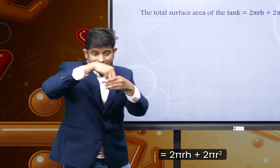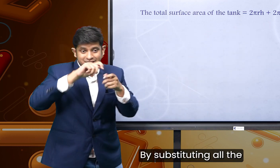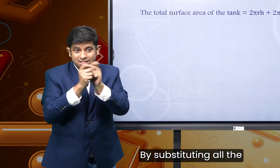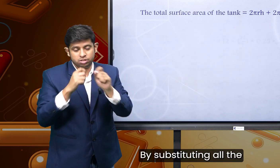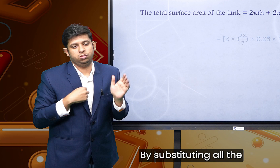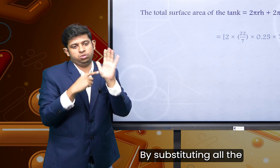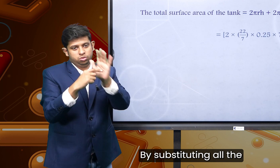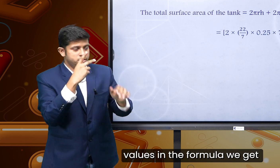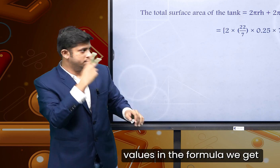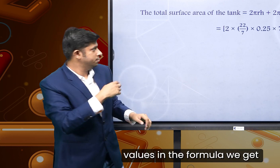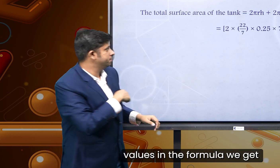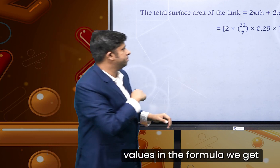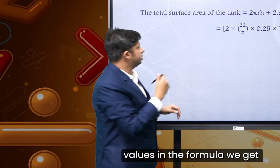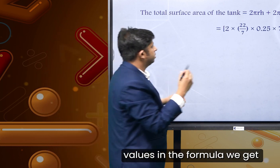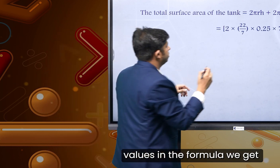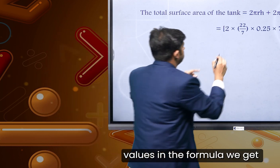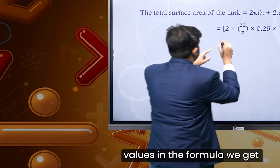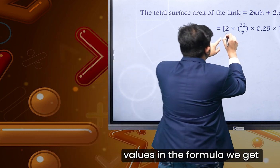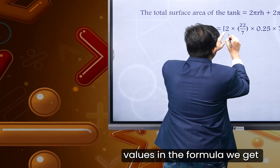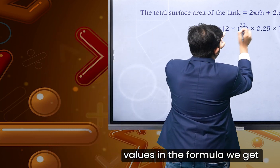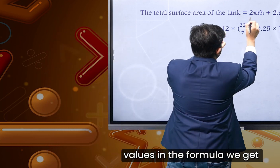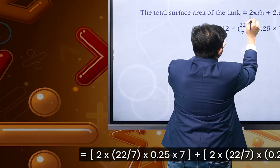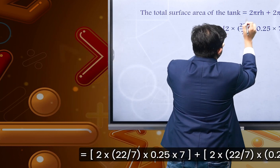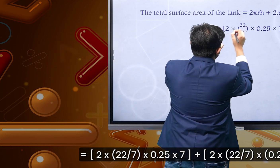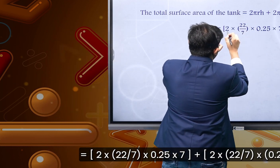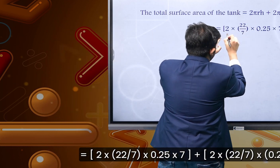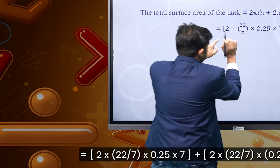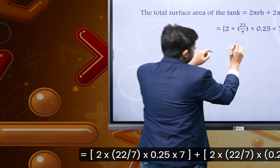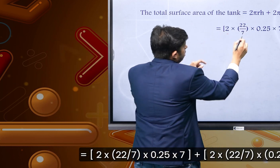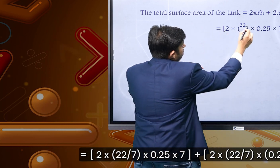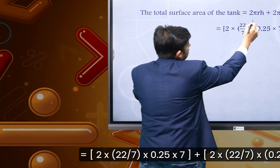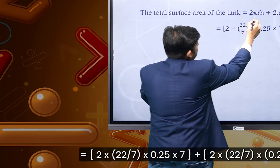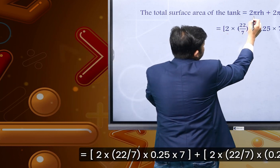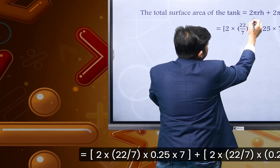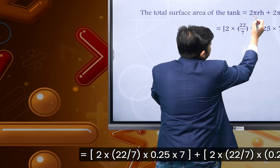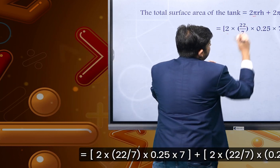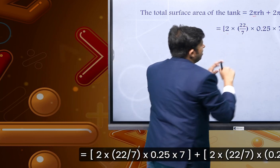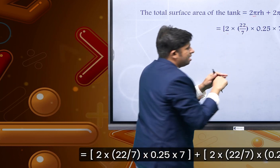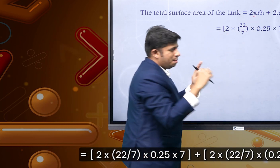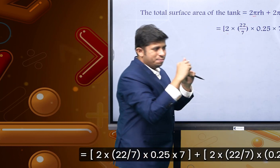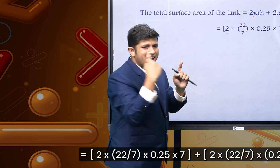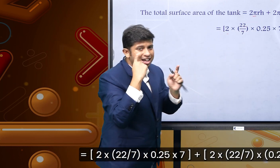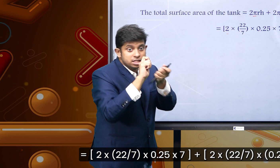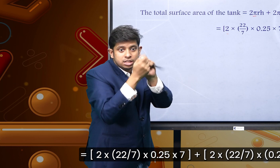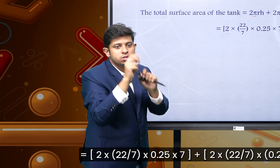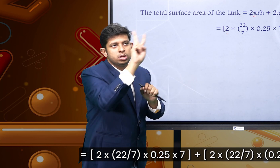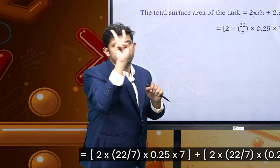By substituting all the values in the formula, we get 2 into 22 by 7 into 0.25 into 7